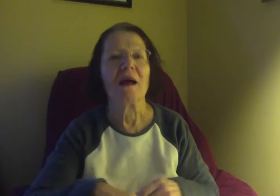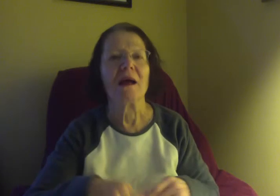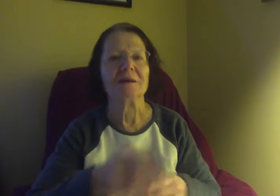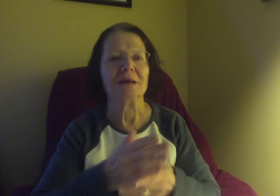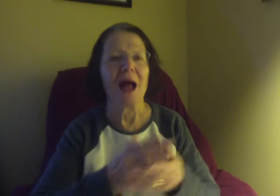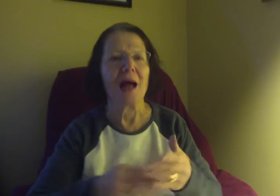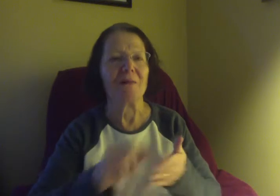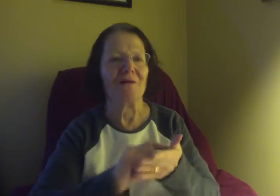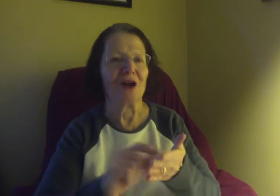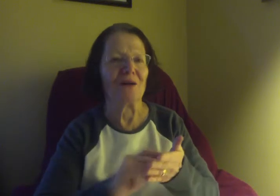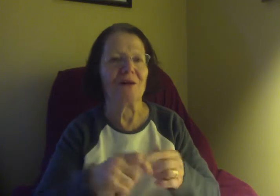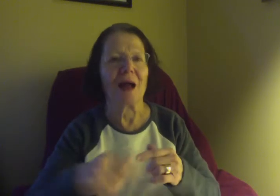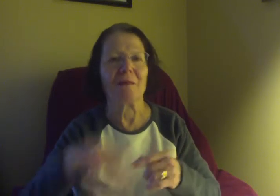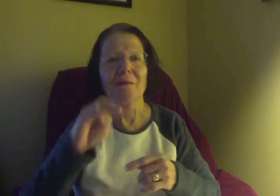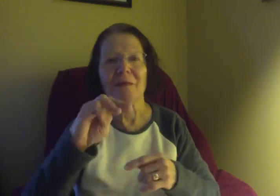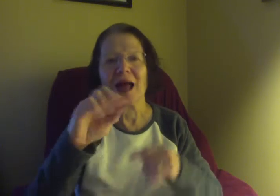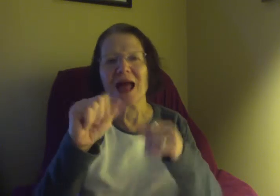taken problem the